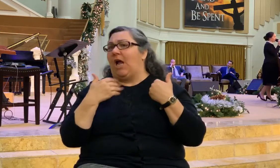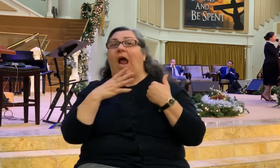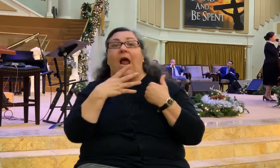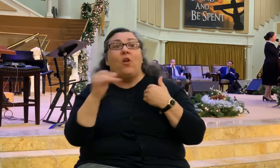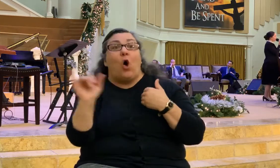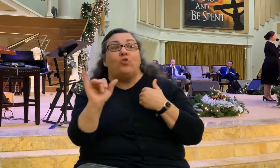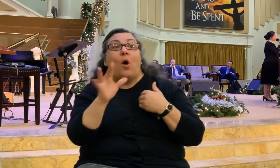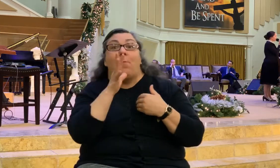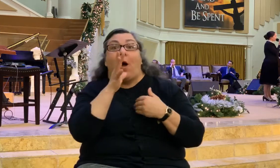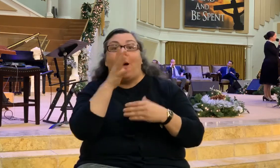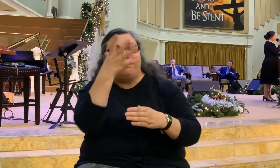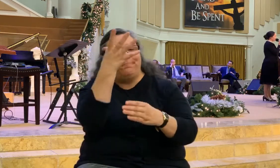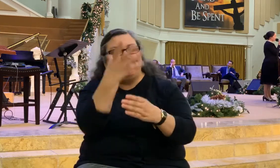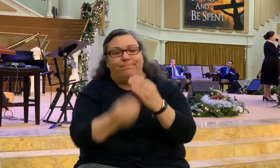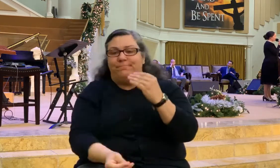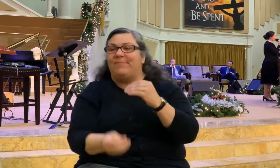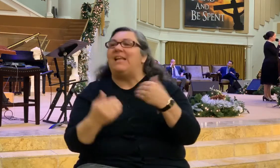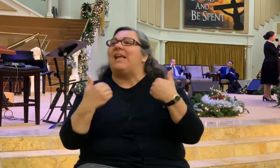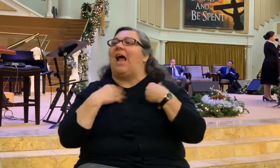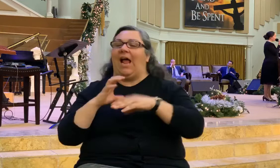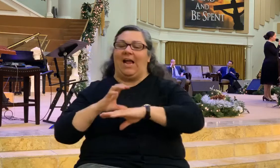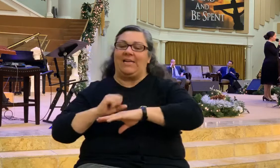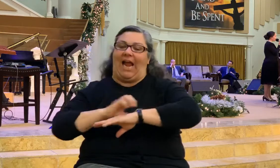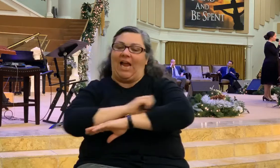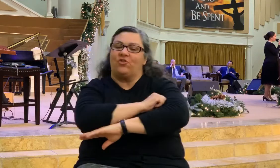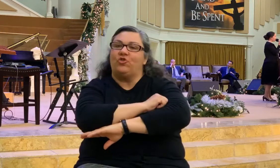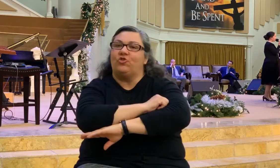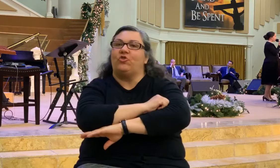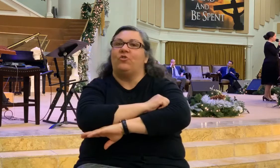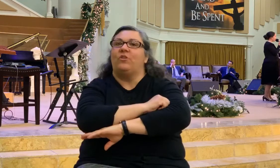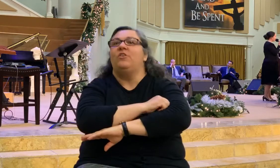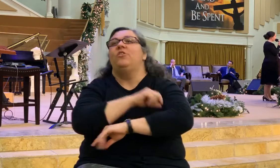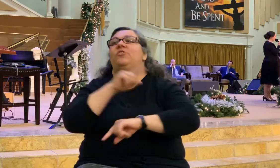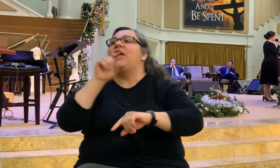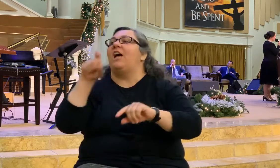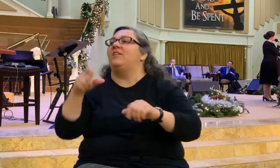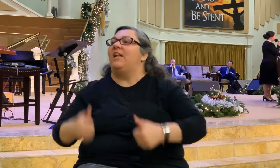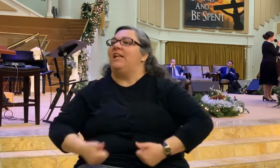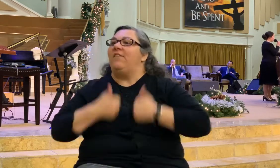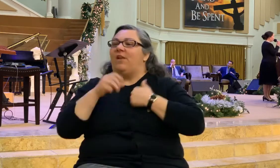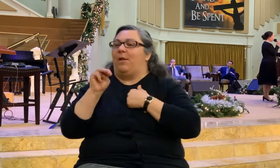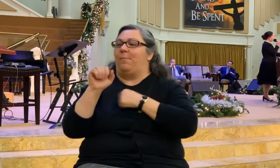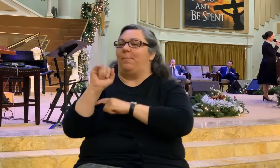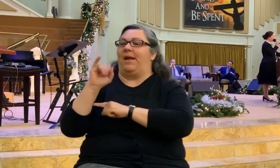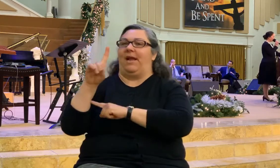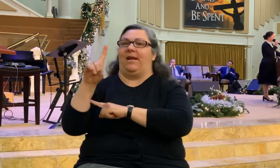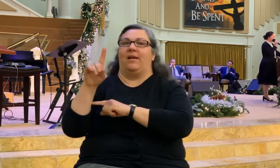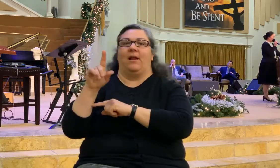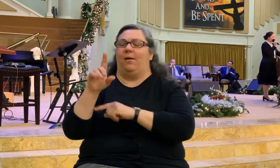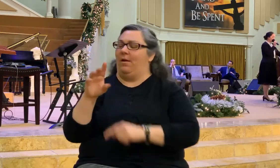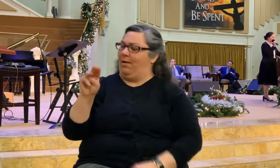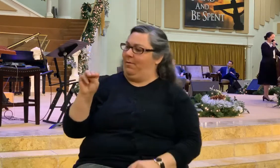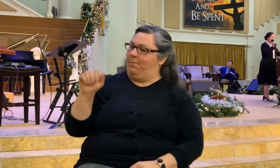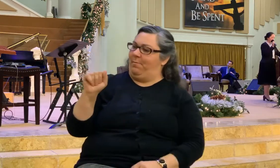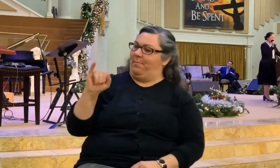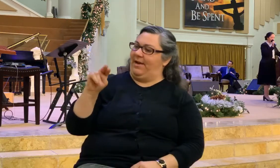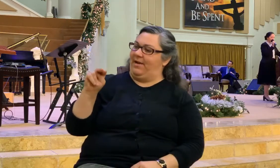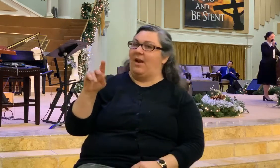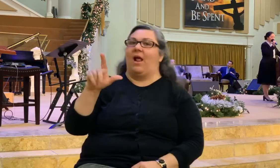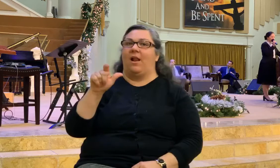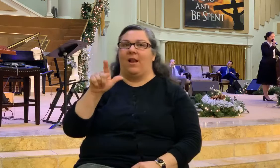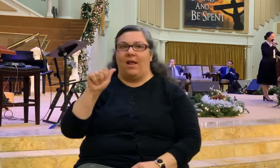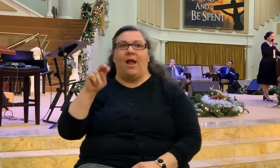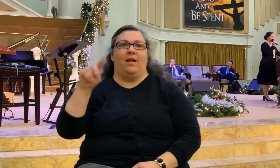motherless because her mother has cancer and has to live on the mainland just to survive. She's in the hospital. And she lives